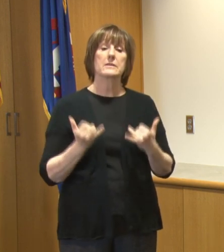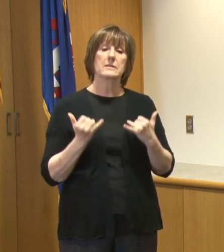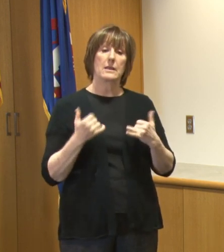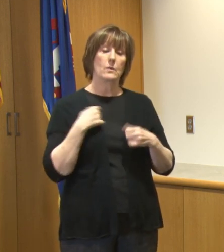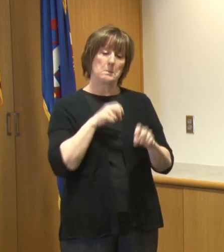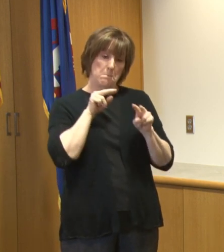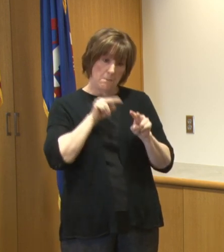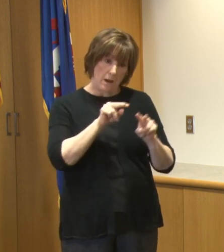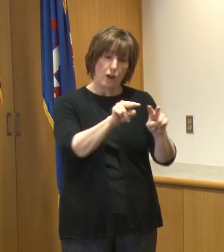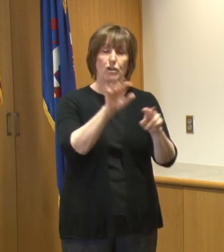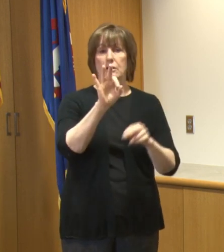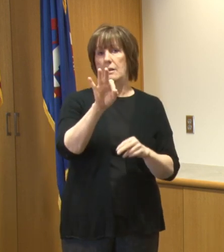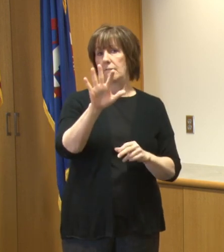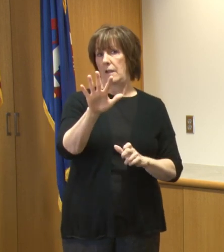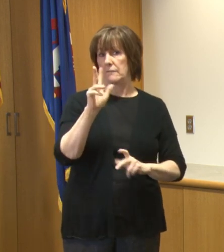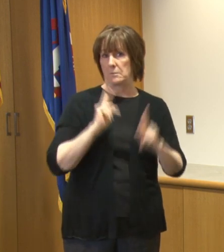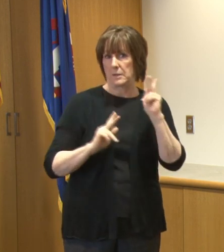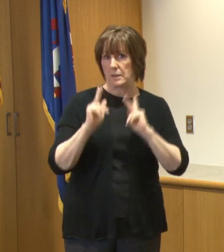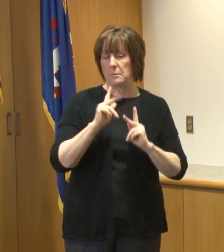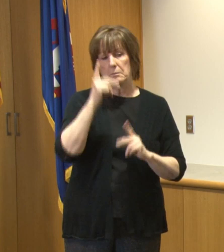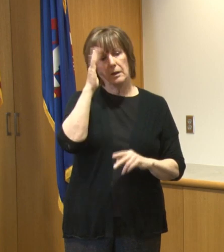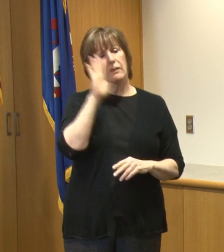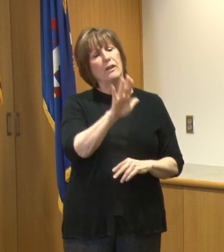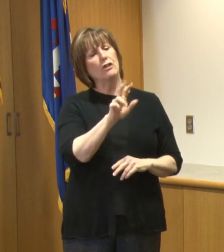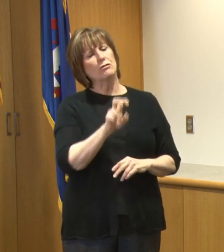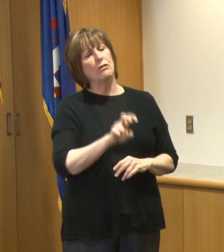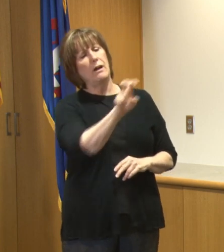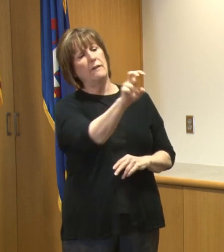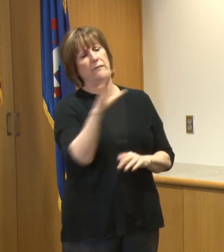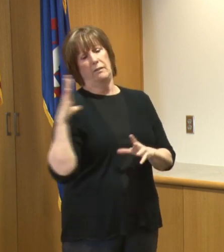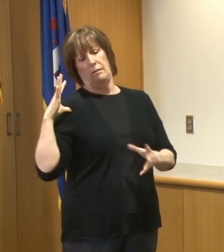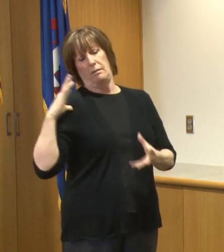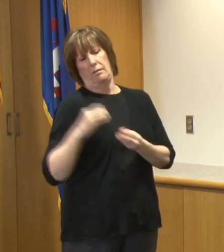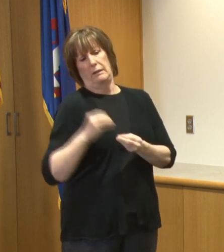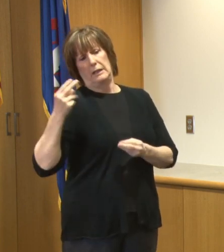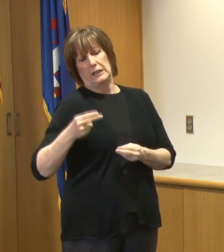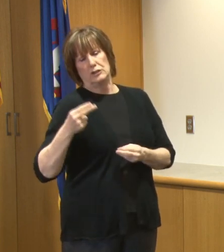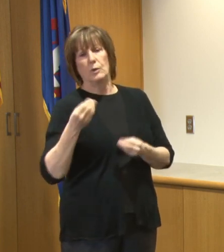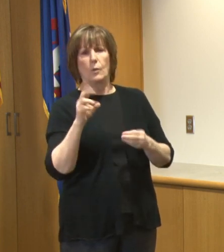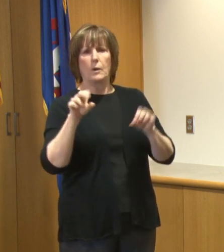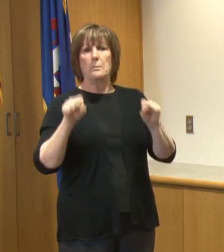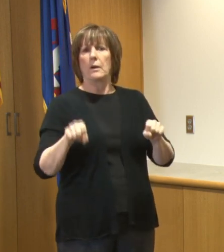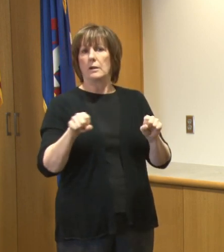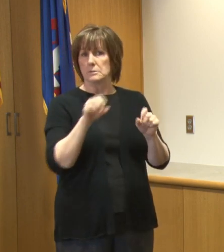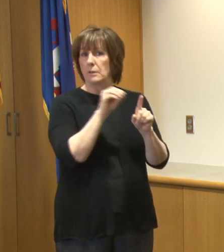95 individuals due to travel history or exposures. Nebraska